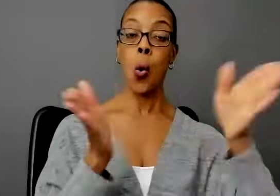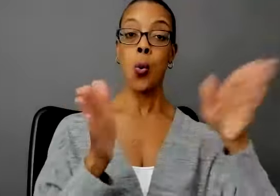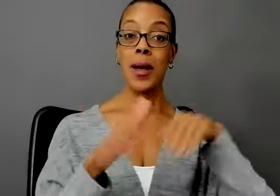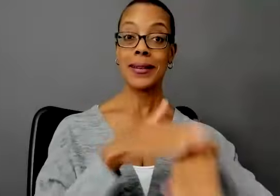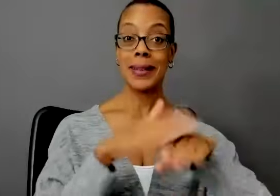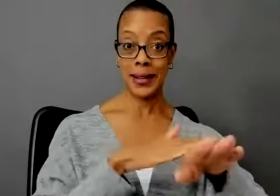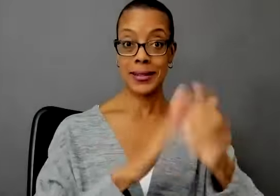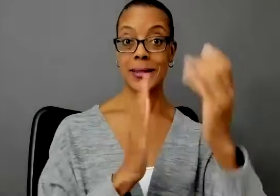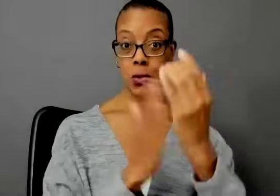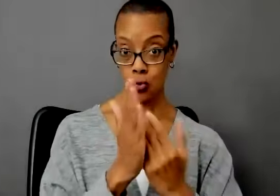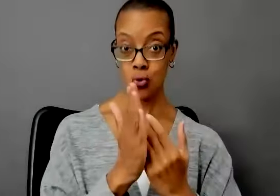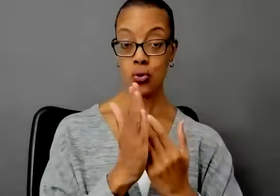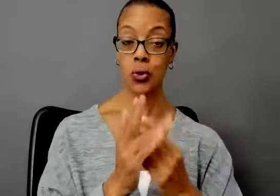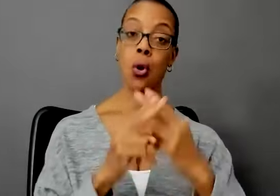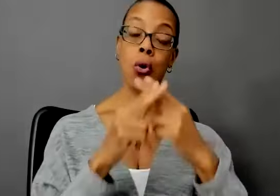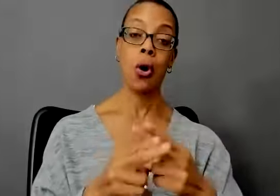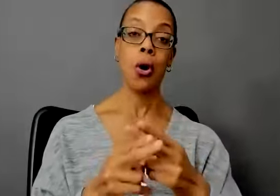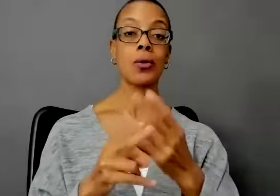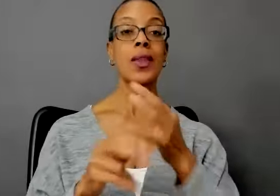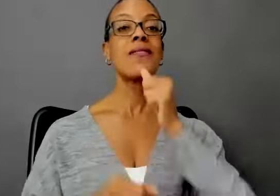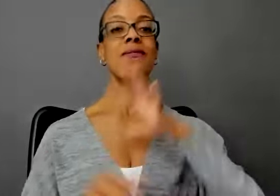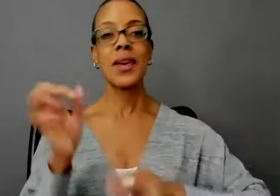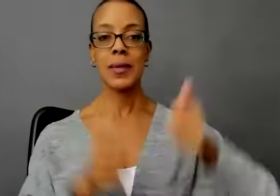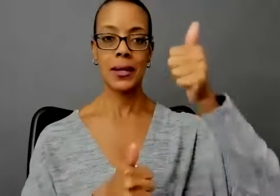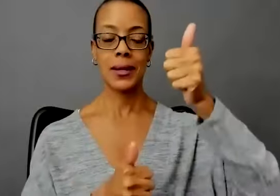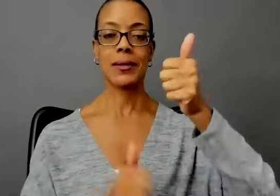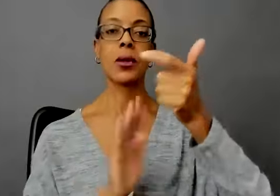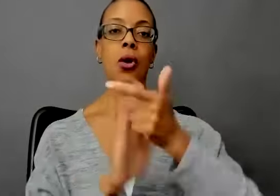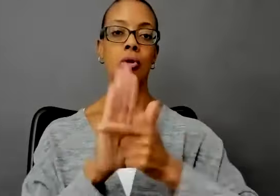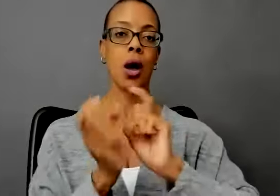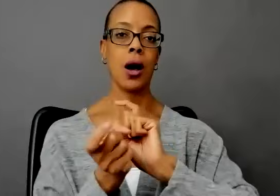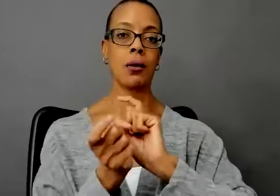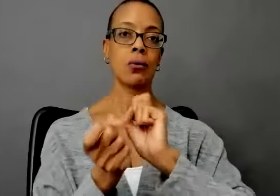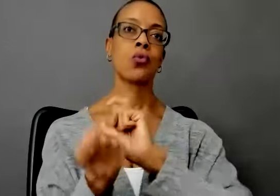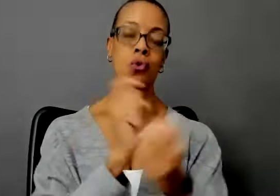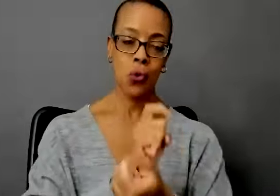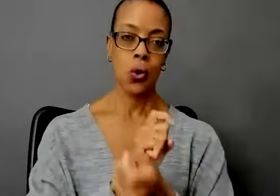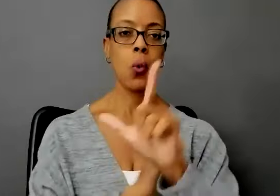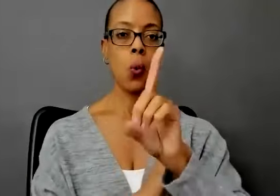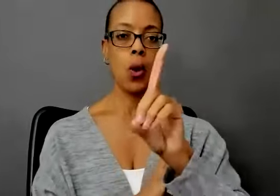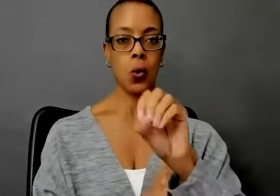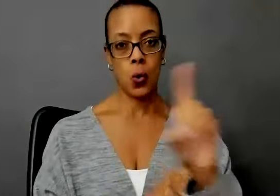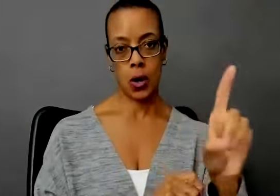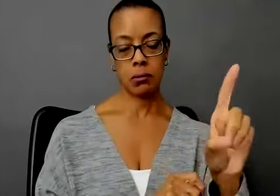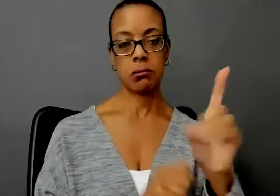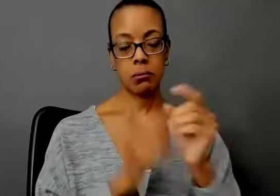Reform 101. And this is for individuals and organizations in feminist law reform and